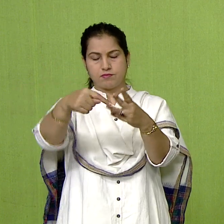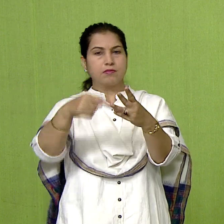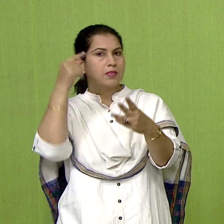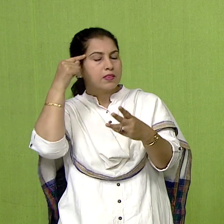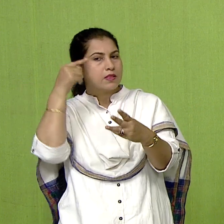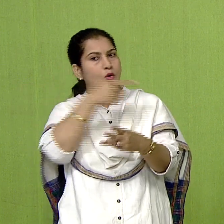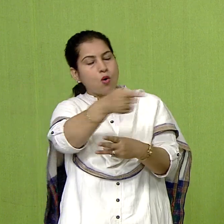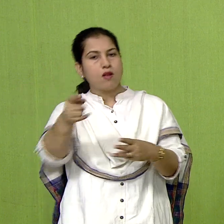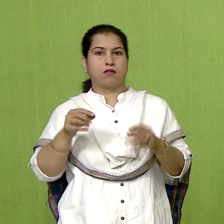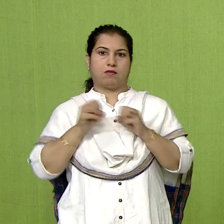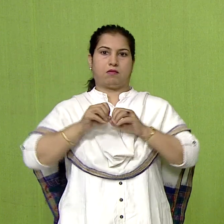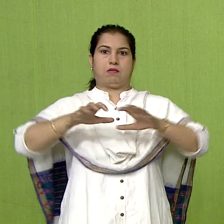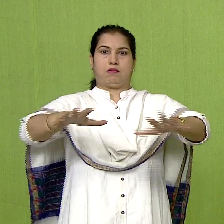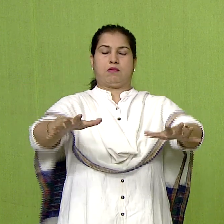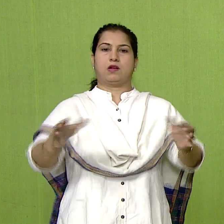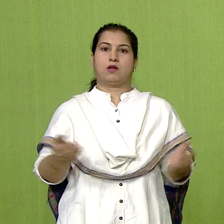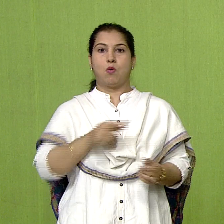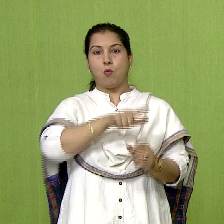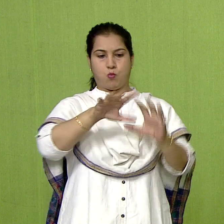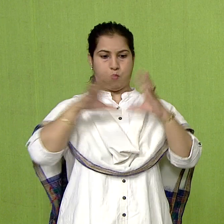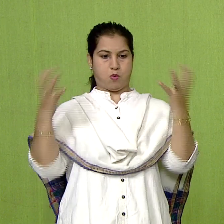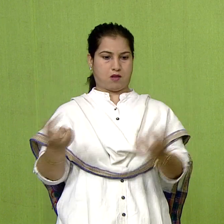became popular all over the world.